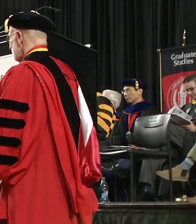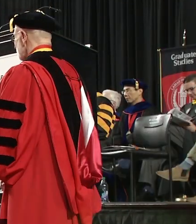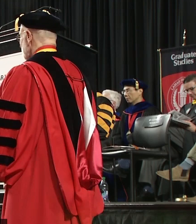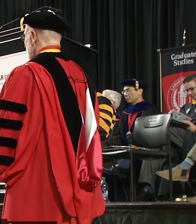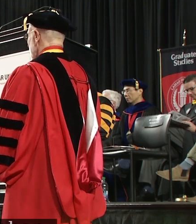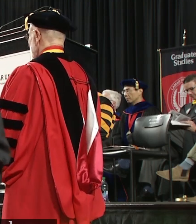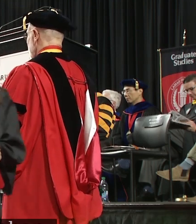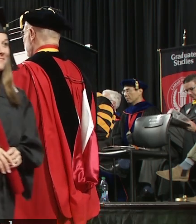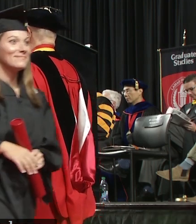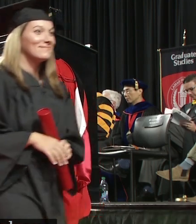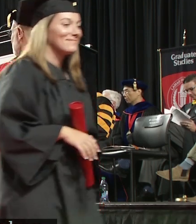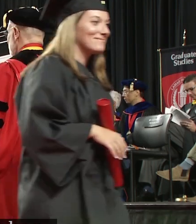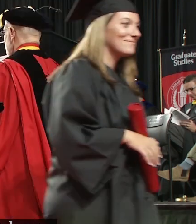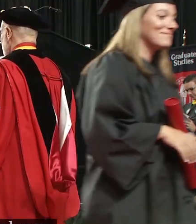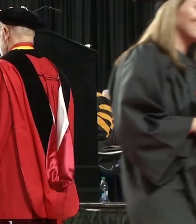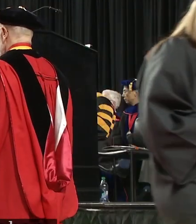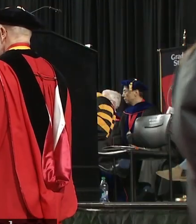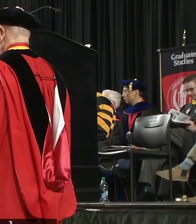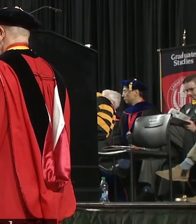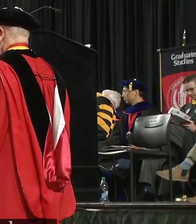Mikhail Jamal Young.